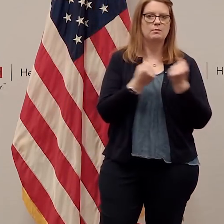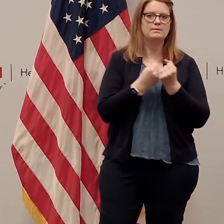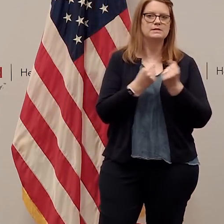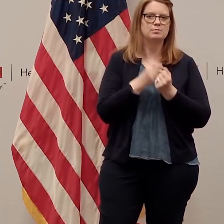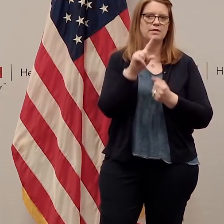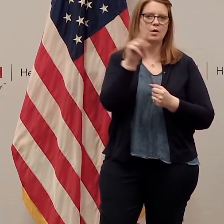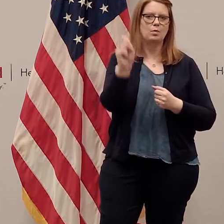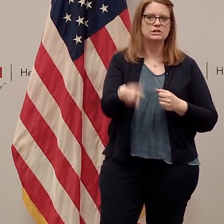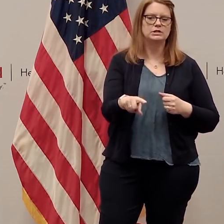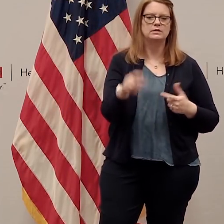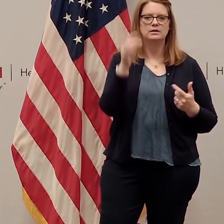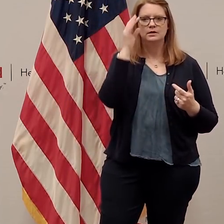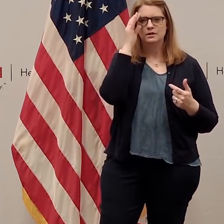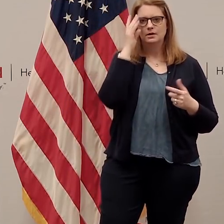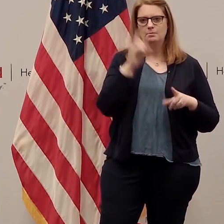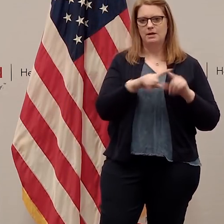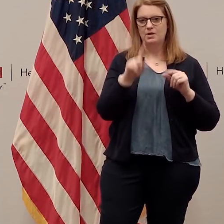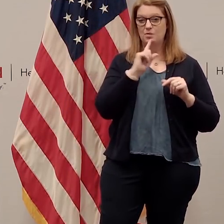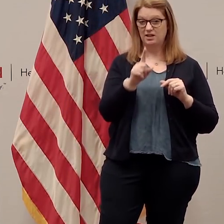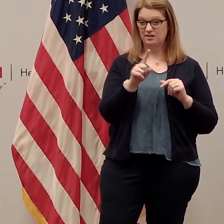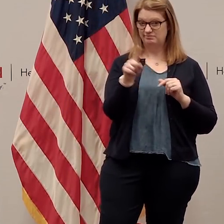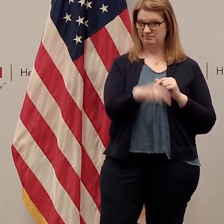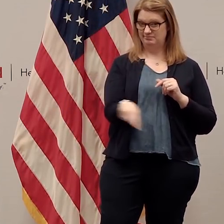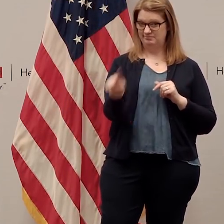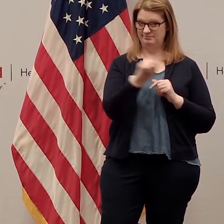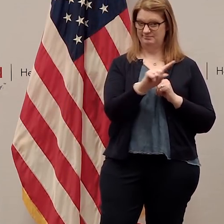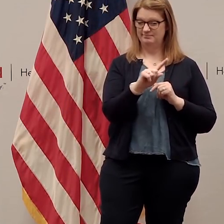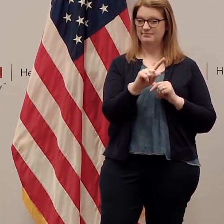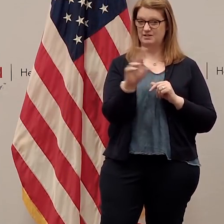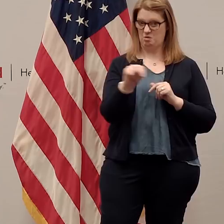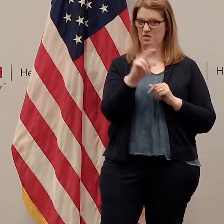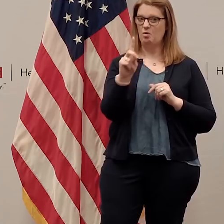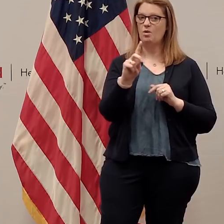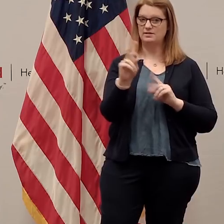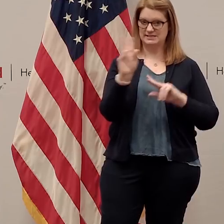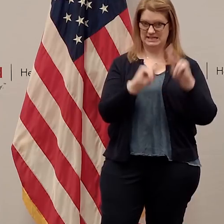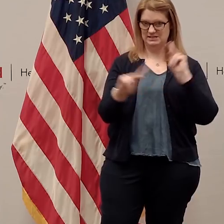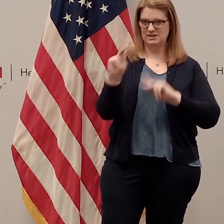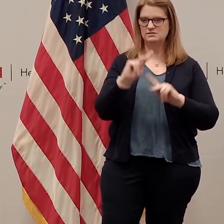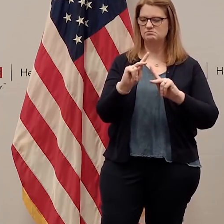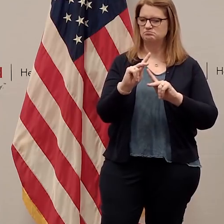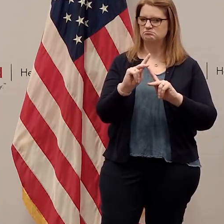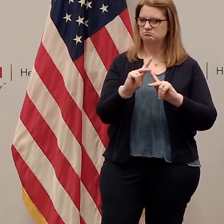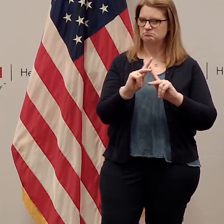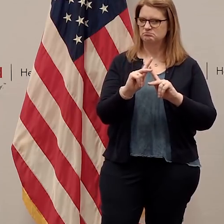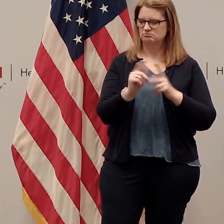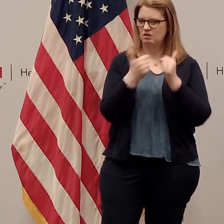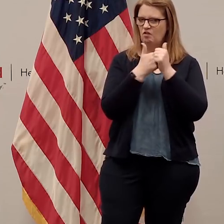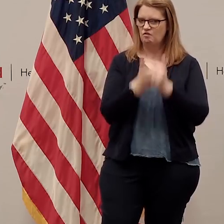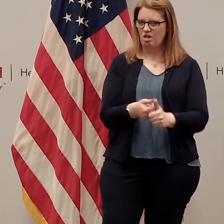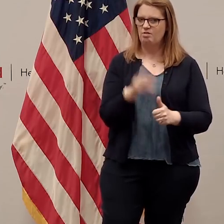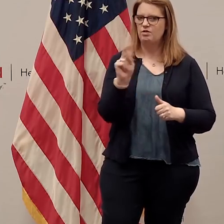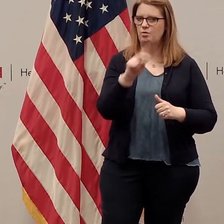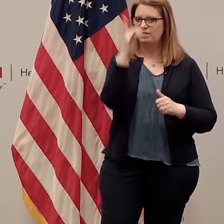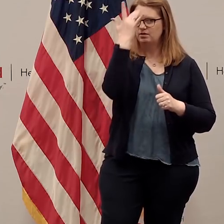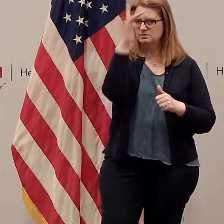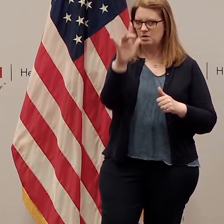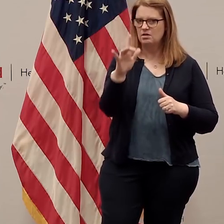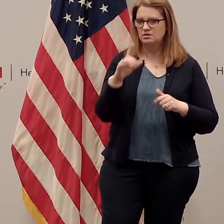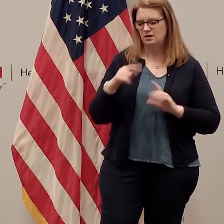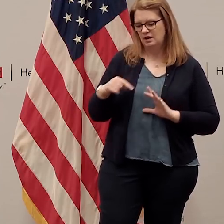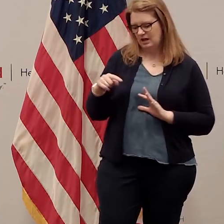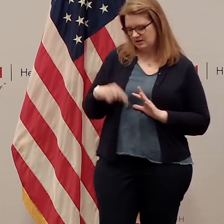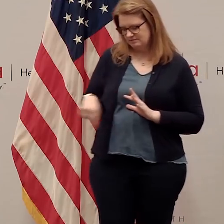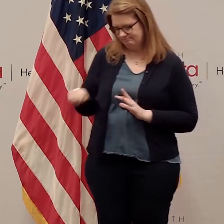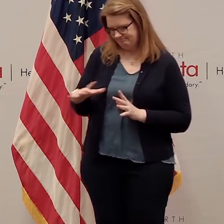of that, but I know we can count on North Dakotans to keep doing the right things as we begin to reopen the businesses that had